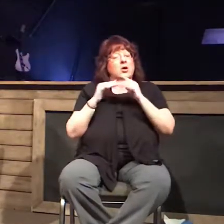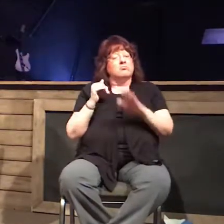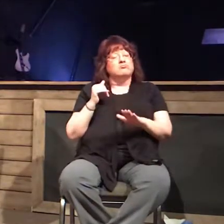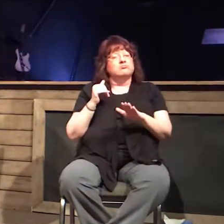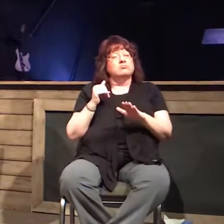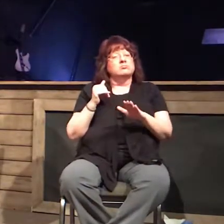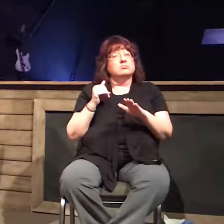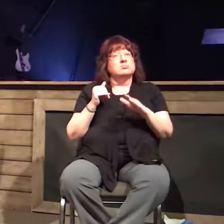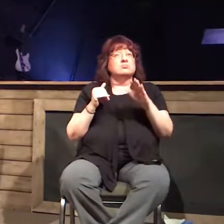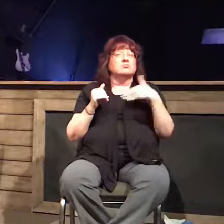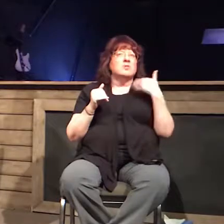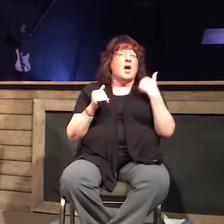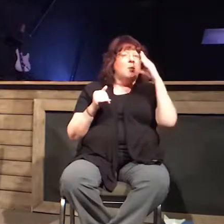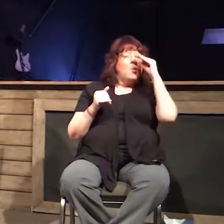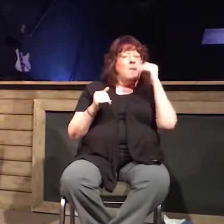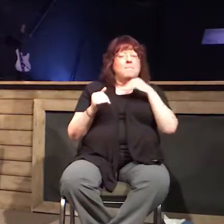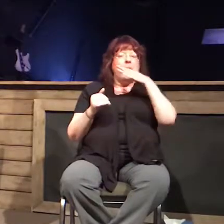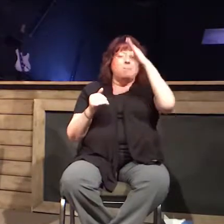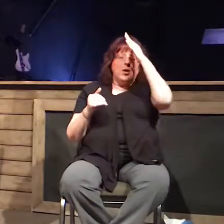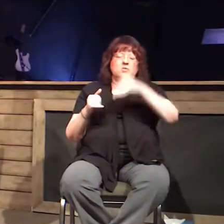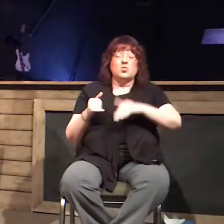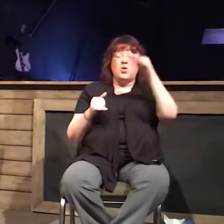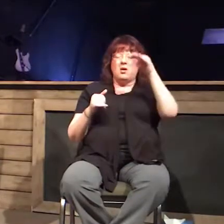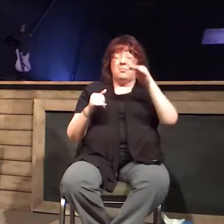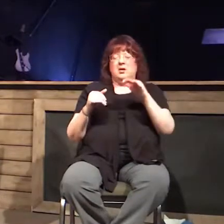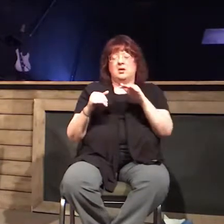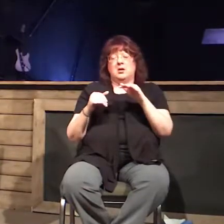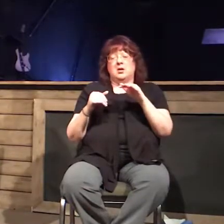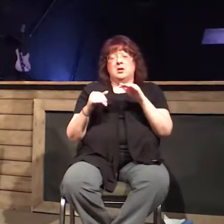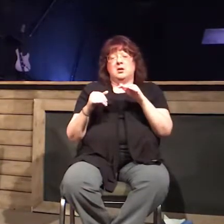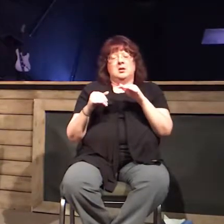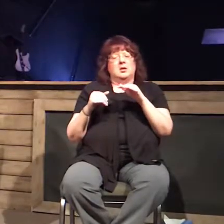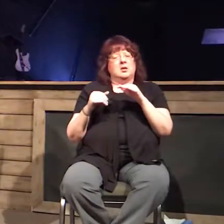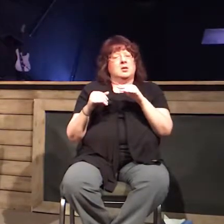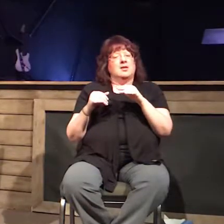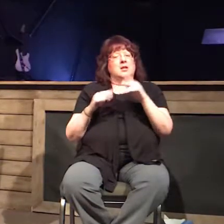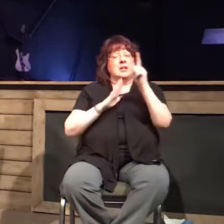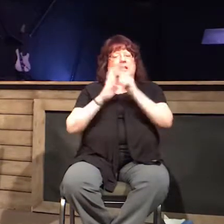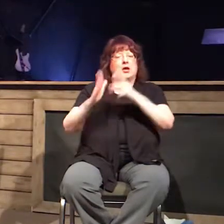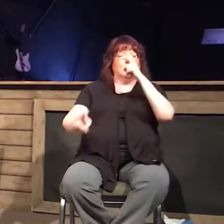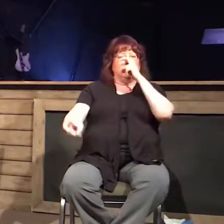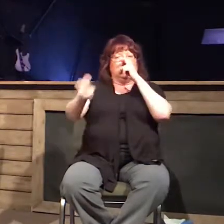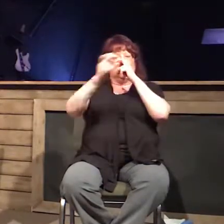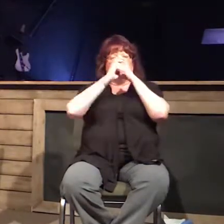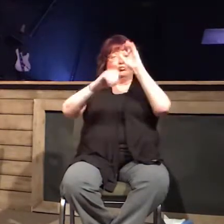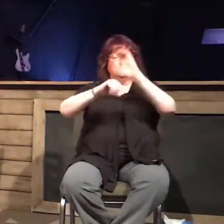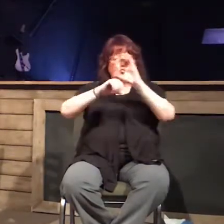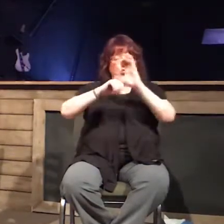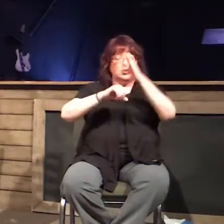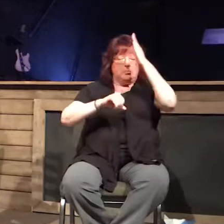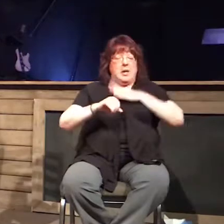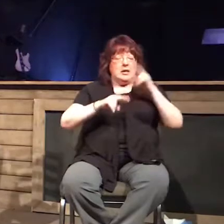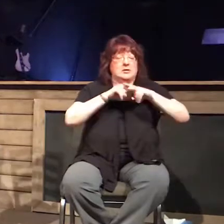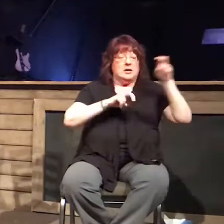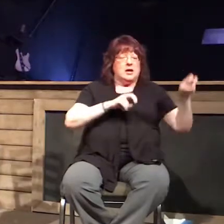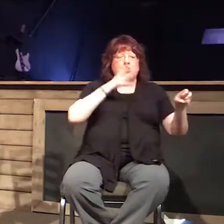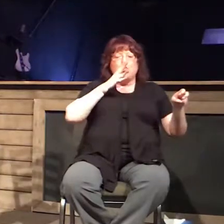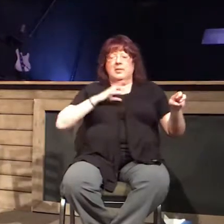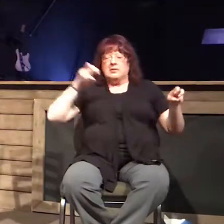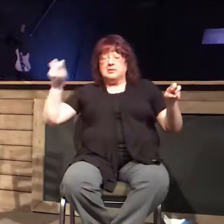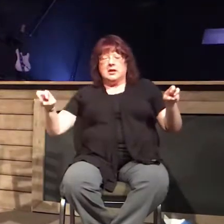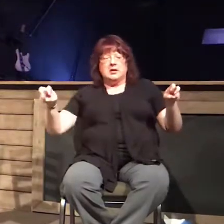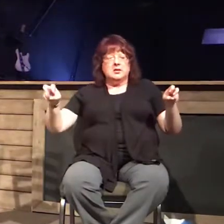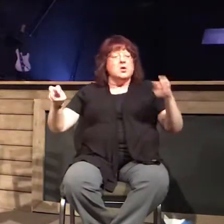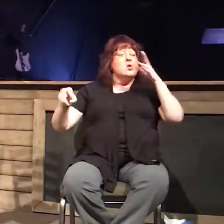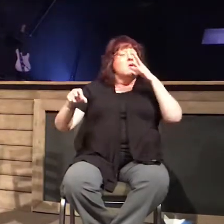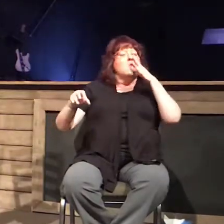my childhood as a young boy. My parents, we grew up in a very, very, very, very, very extra kind of legalistic conservative church. Men sat on one side of the church, women sat on the other side